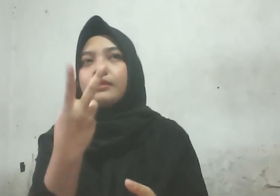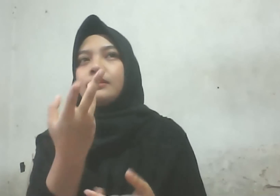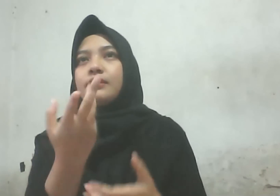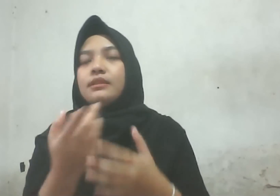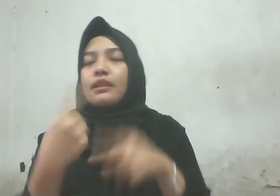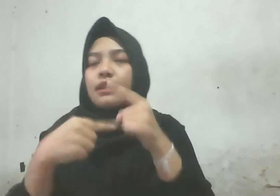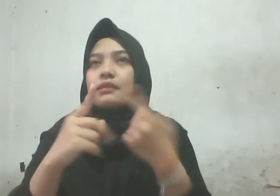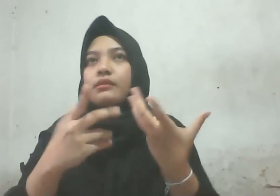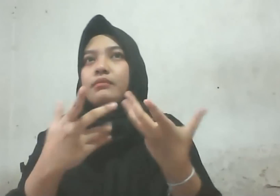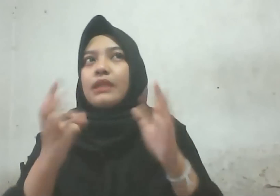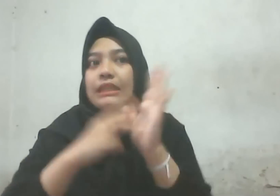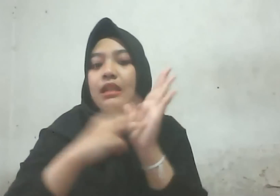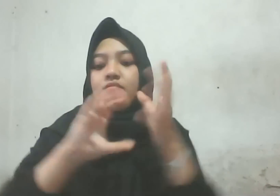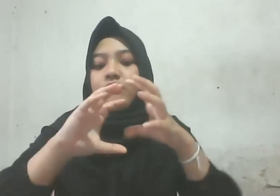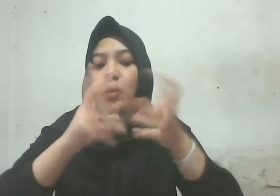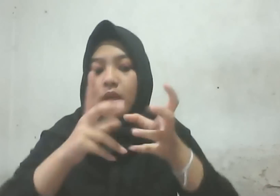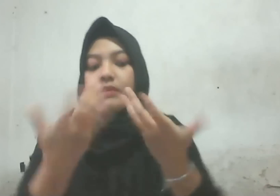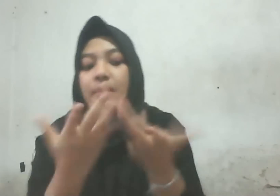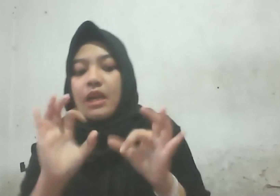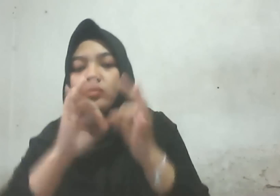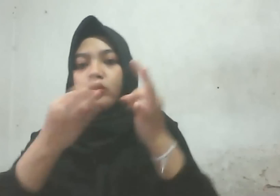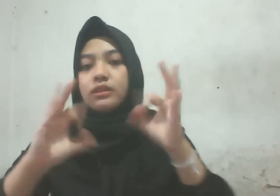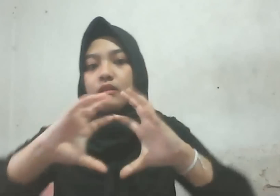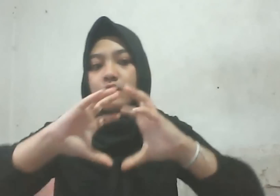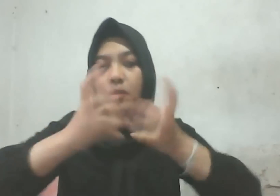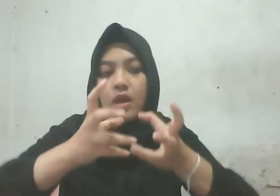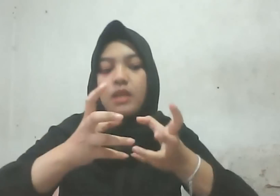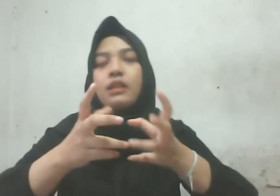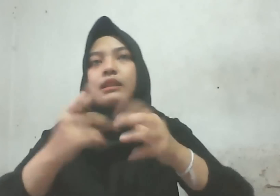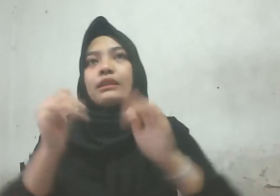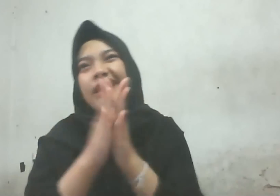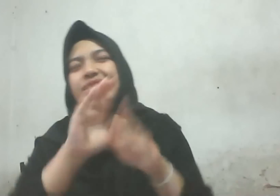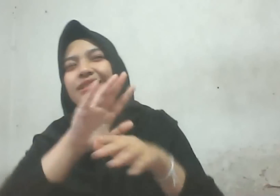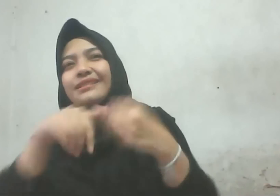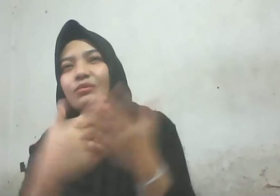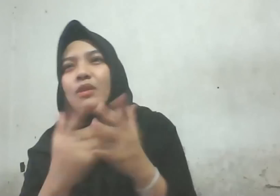global disability studies discourse?